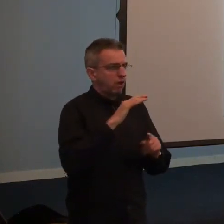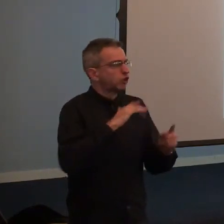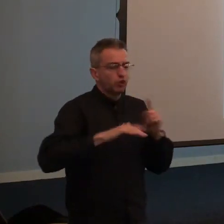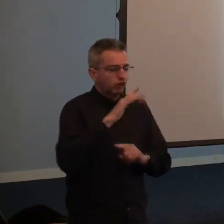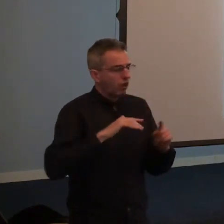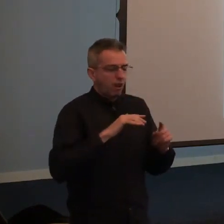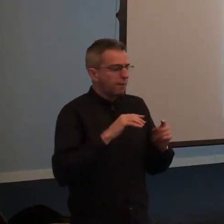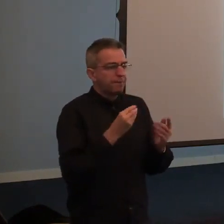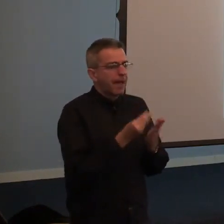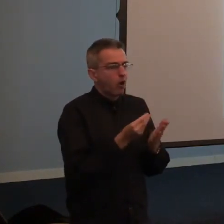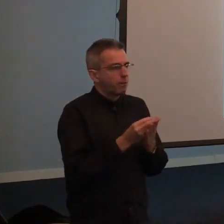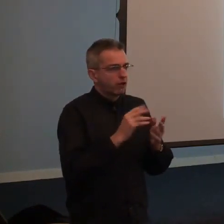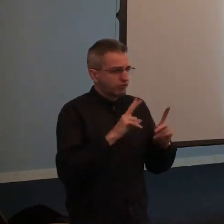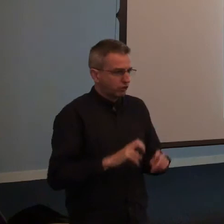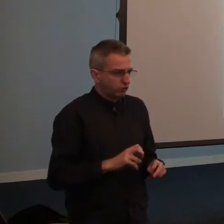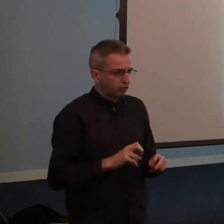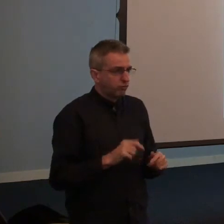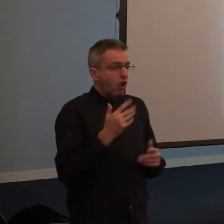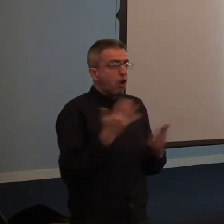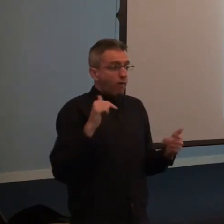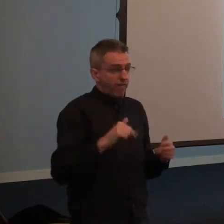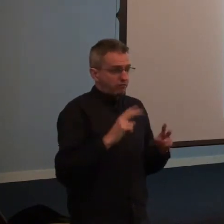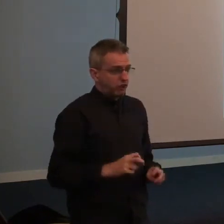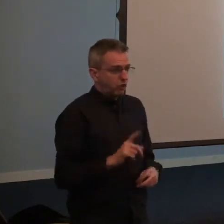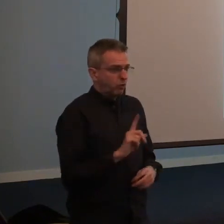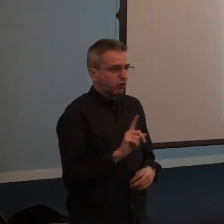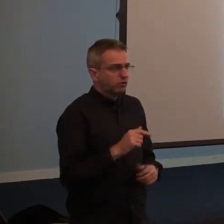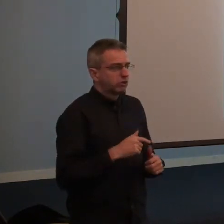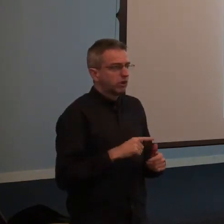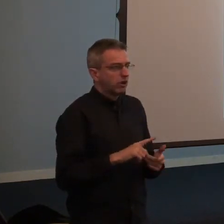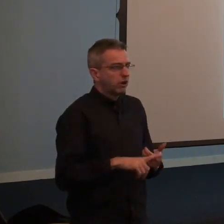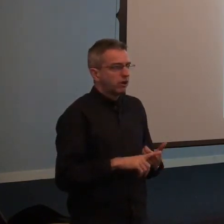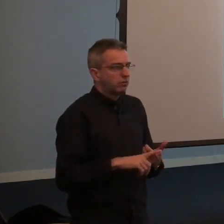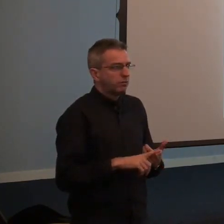And really, it's not socioeconomic research. It's really,